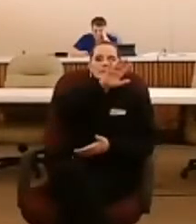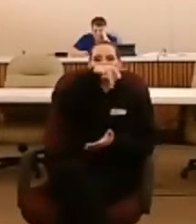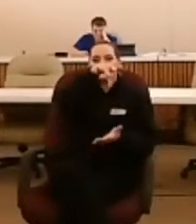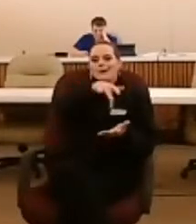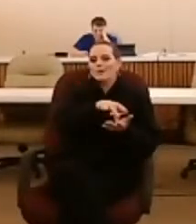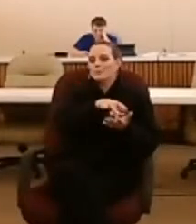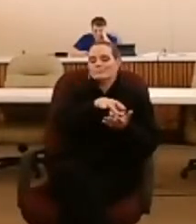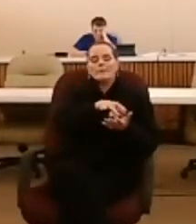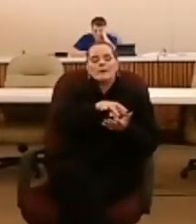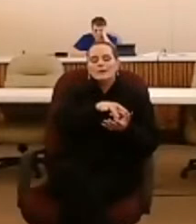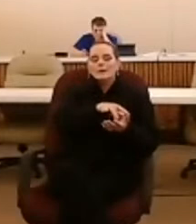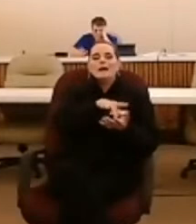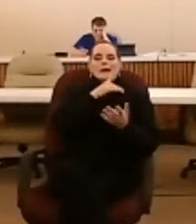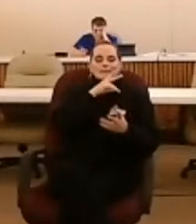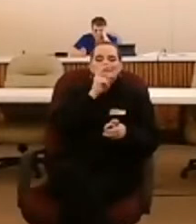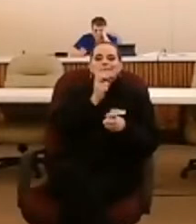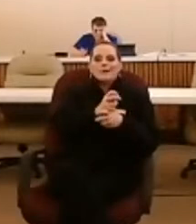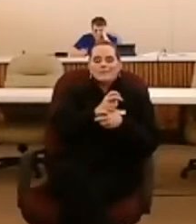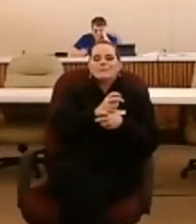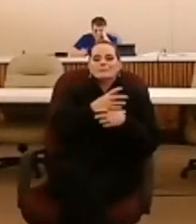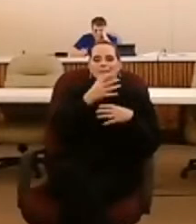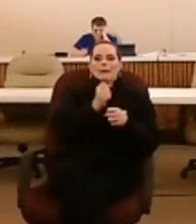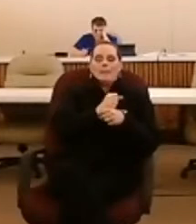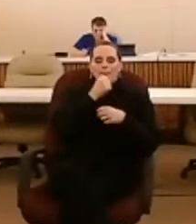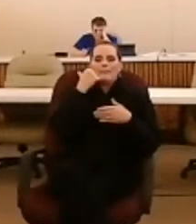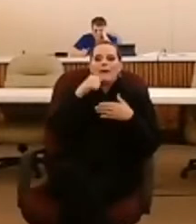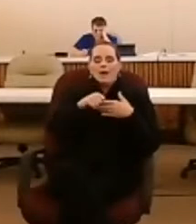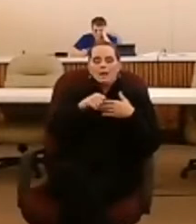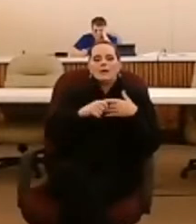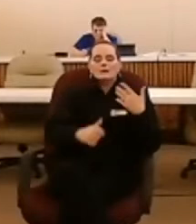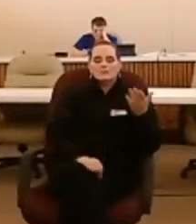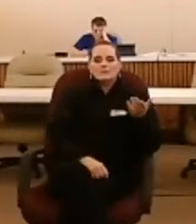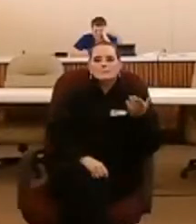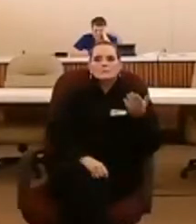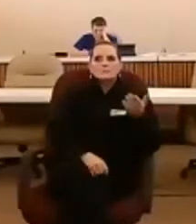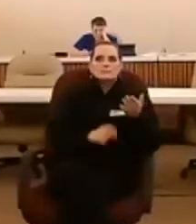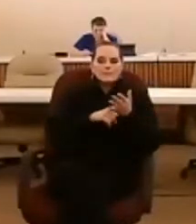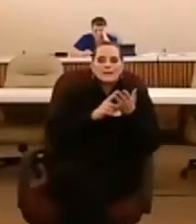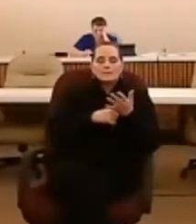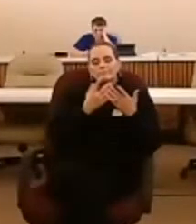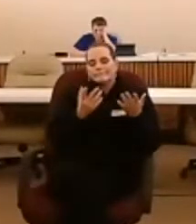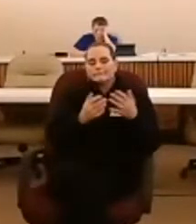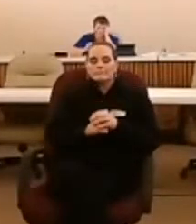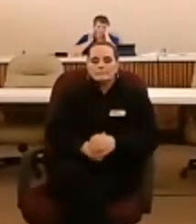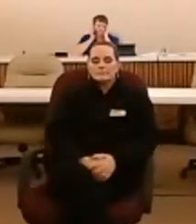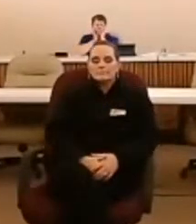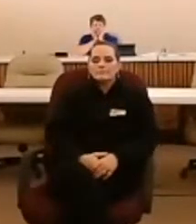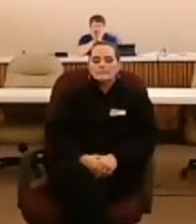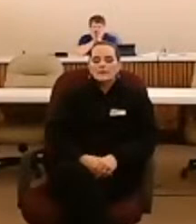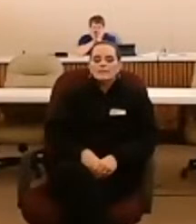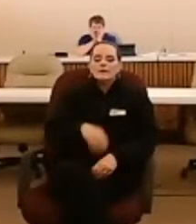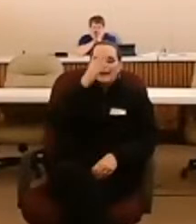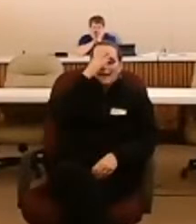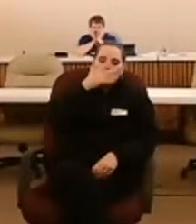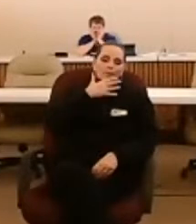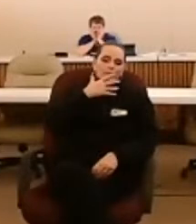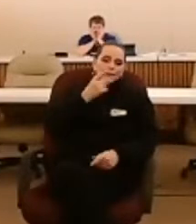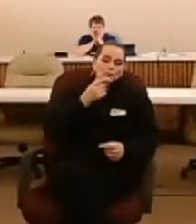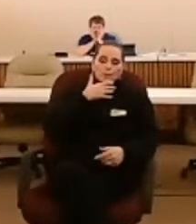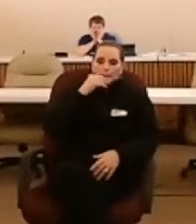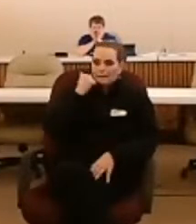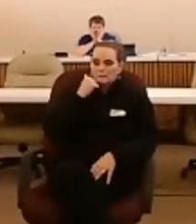get hard to get to the mail sometimes. I mean, I know they do their best to plow it. It's